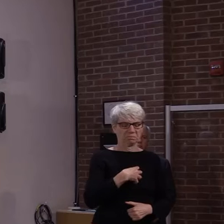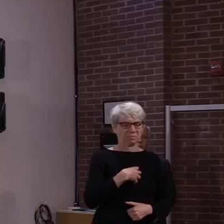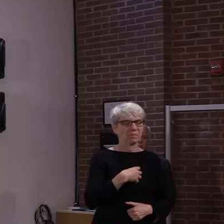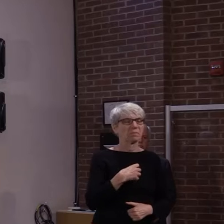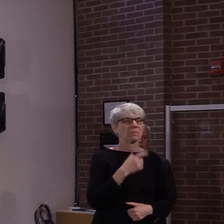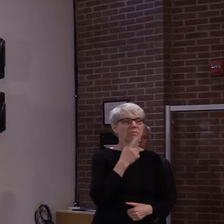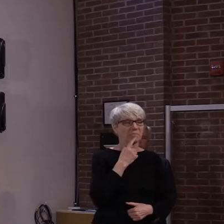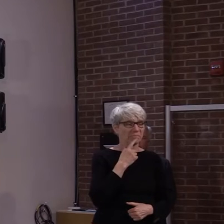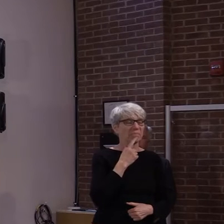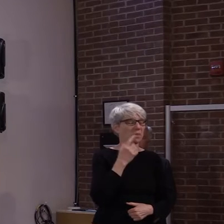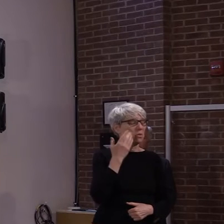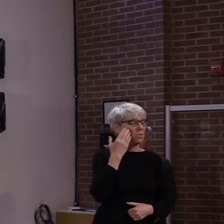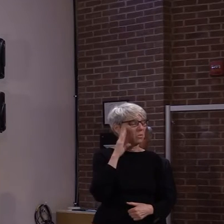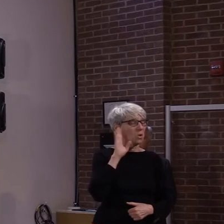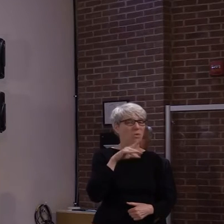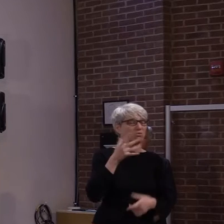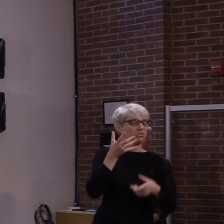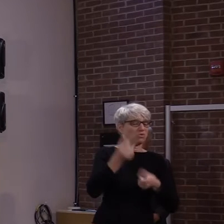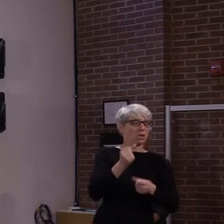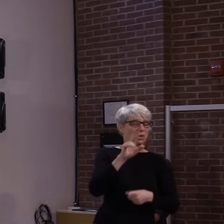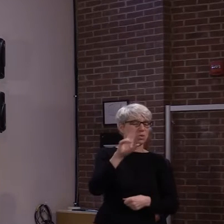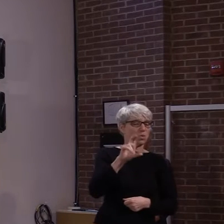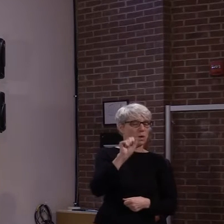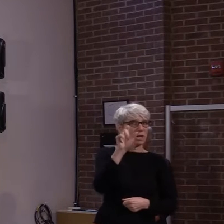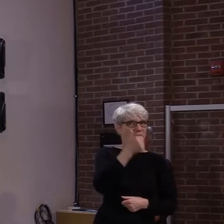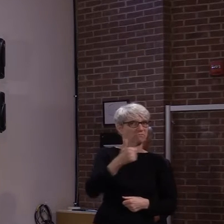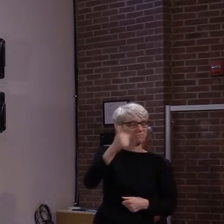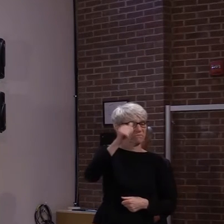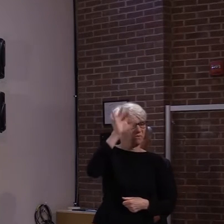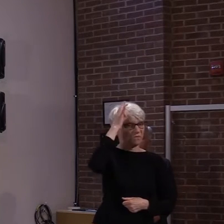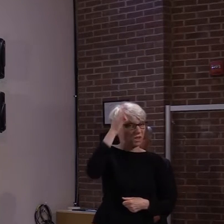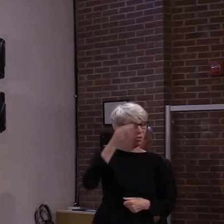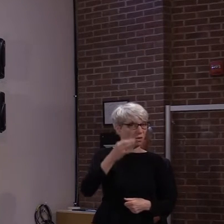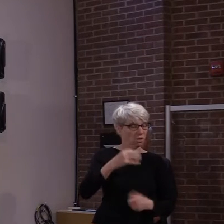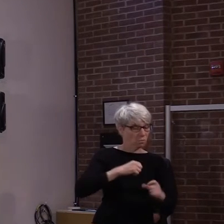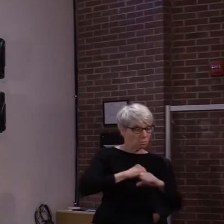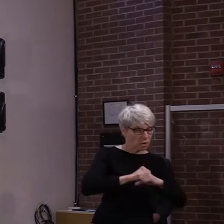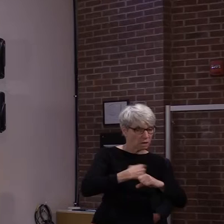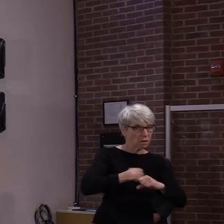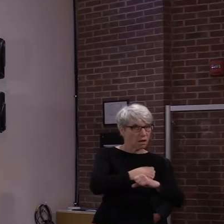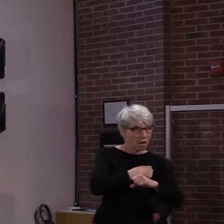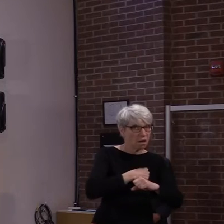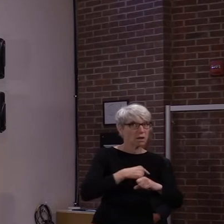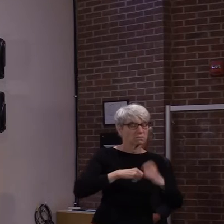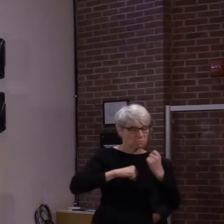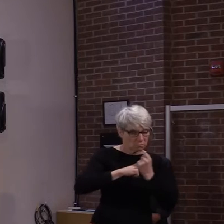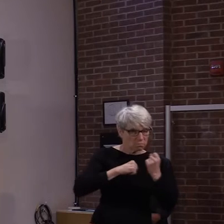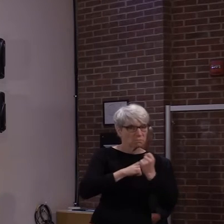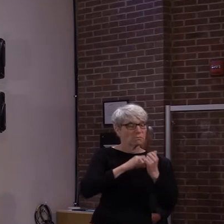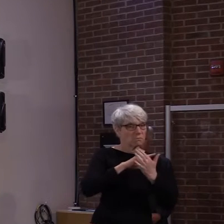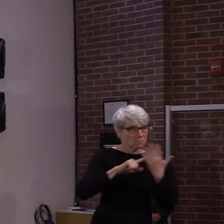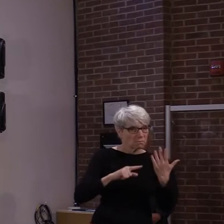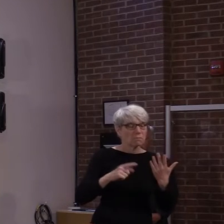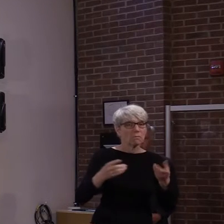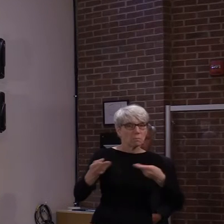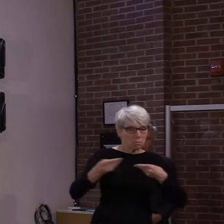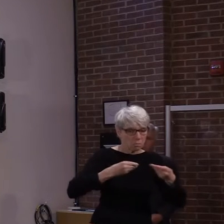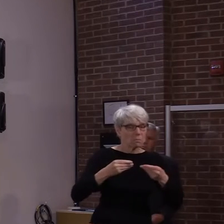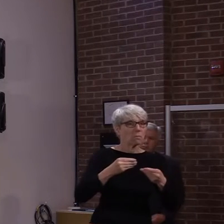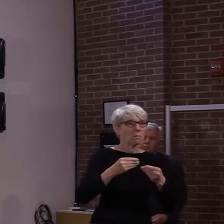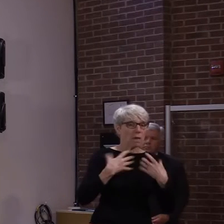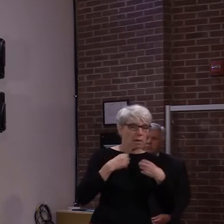out on them. I'm sure there are fears